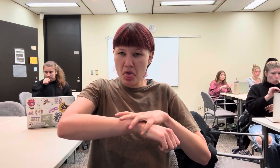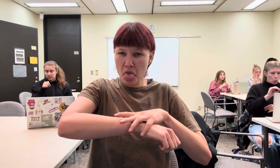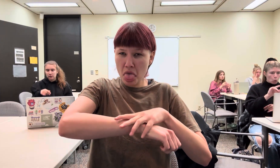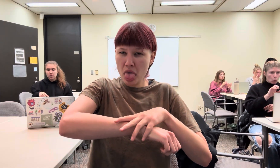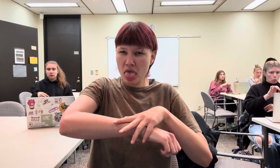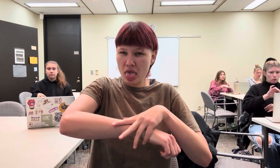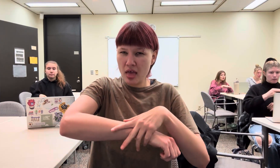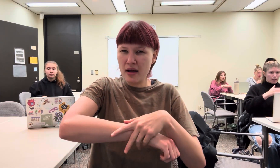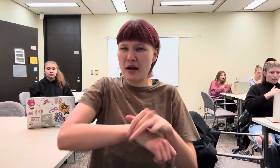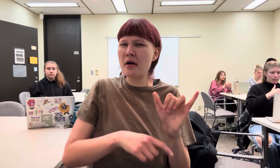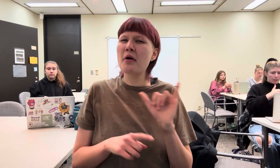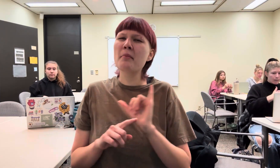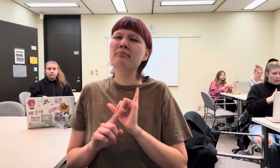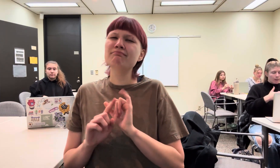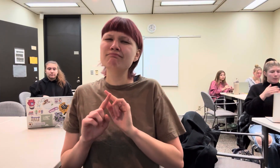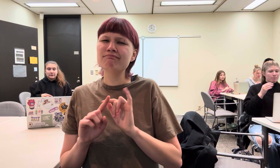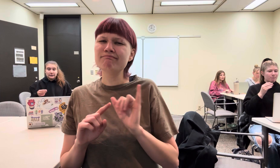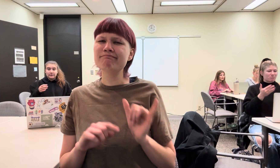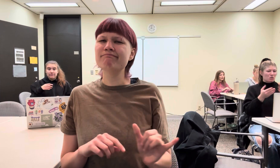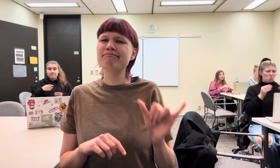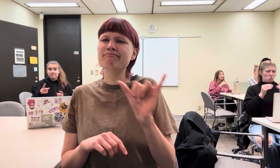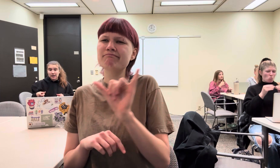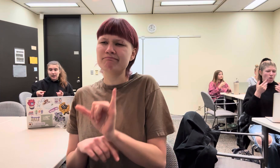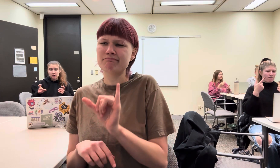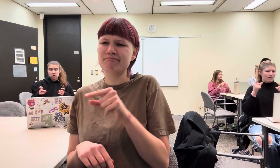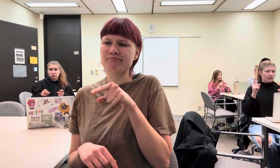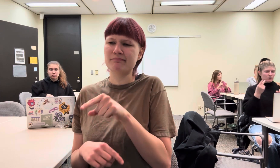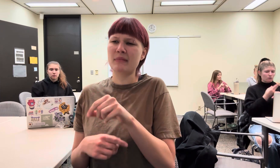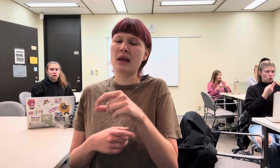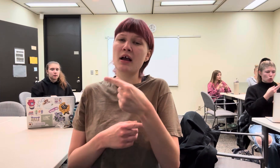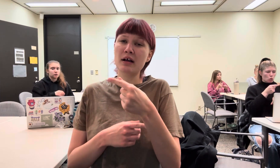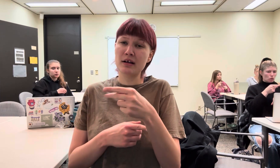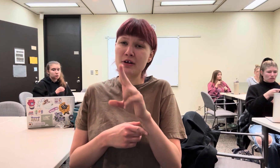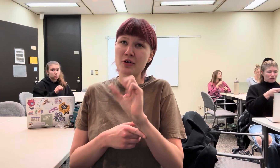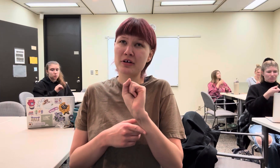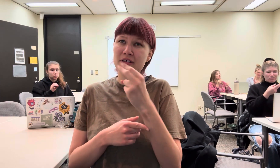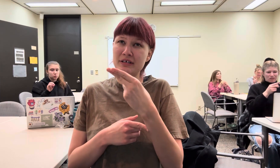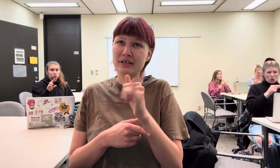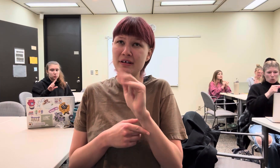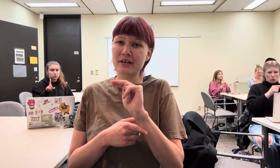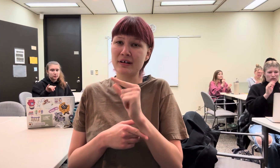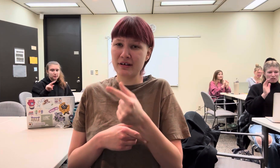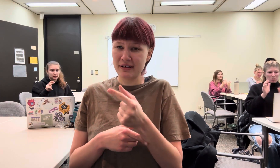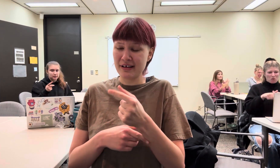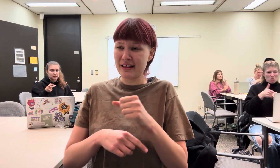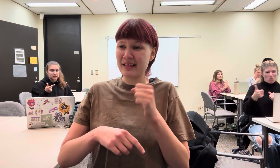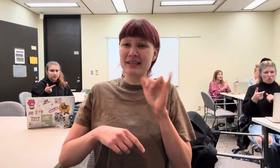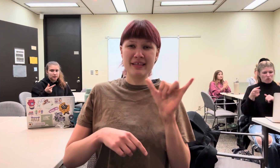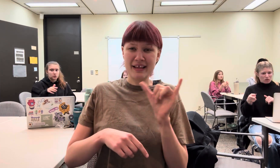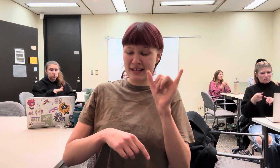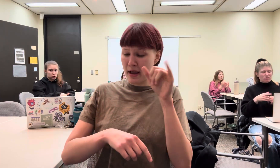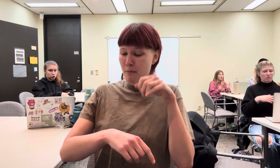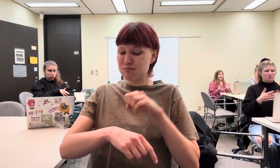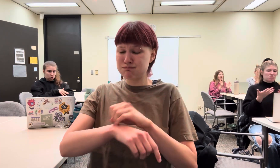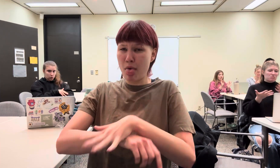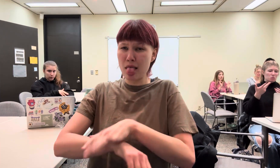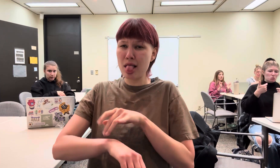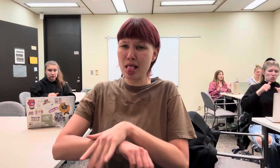just it was more effective to say it in one word, right? Oozing, and it sounds kind of disgusting and bloody and all that, which they're probably going for. Joshua. I'll